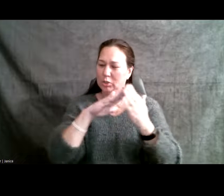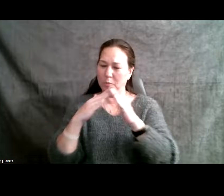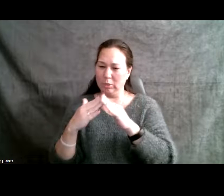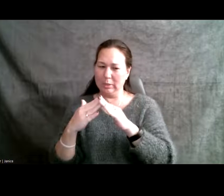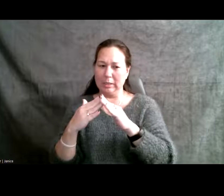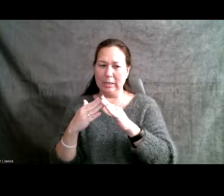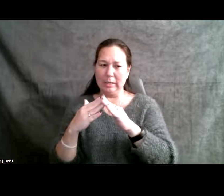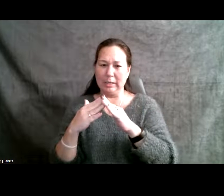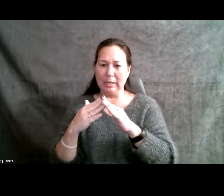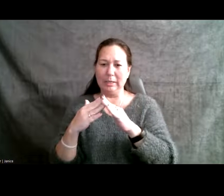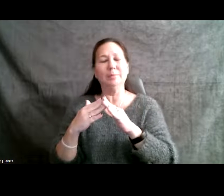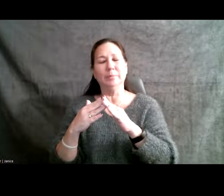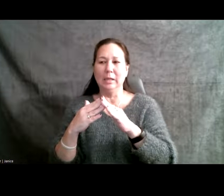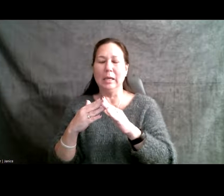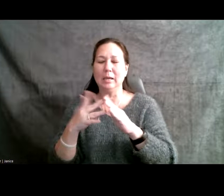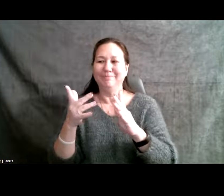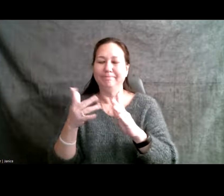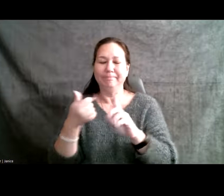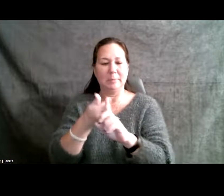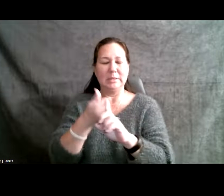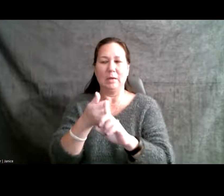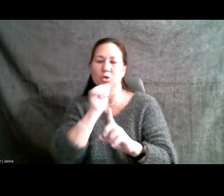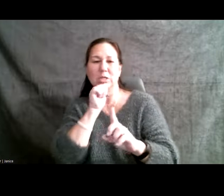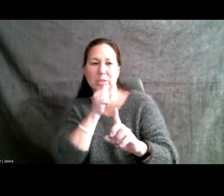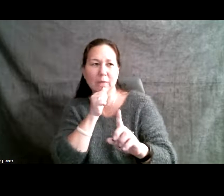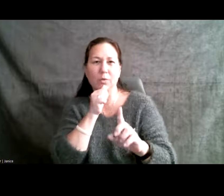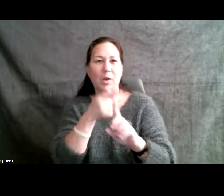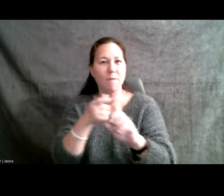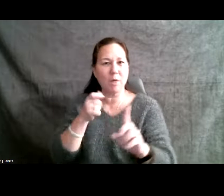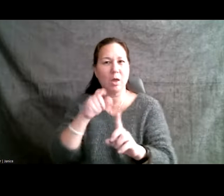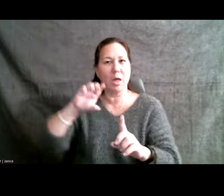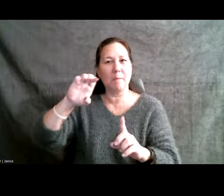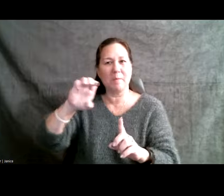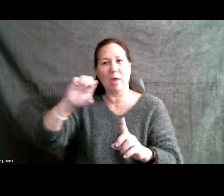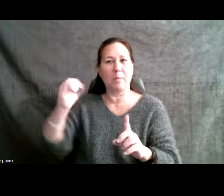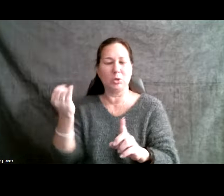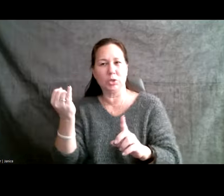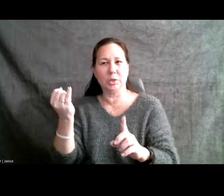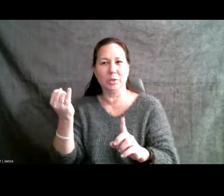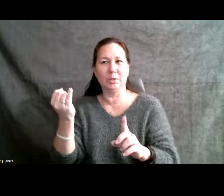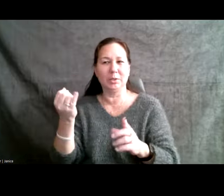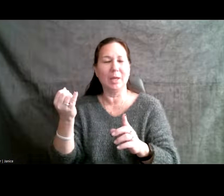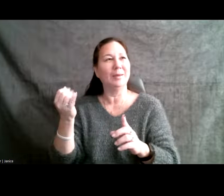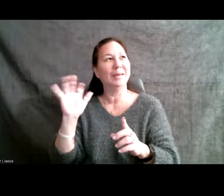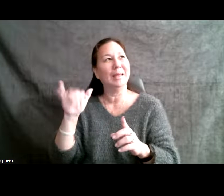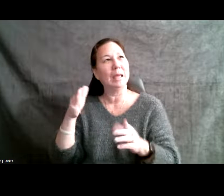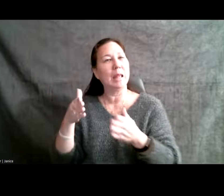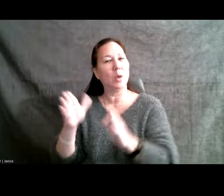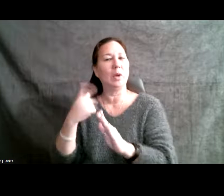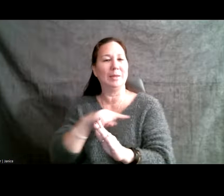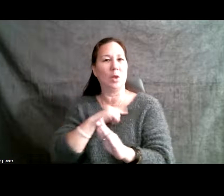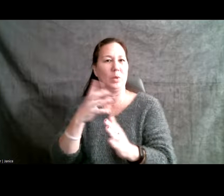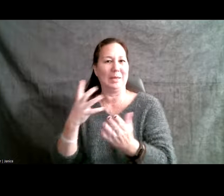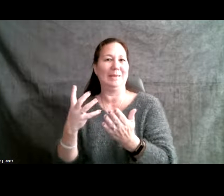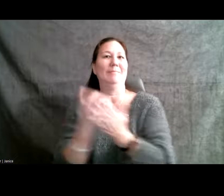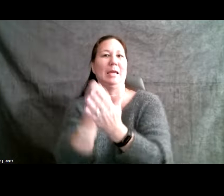is suffering from environmental justice in a way that we could capture in the